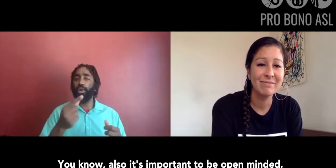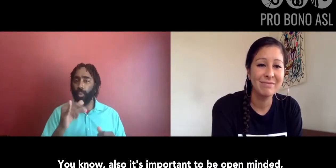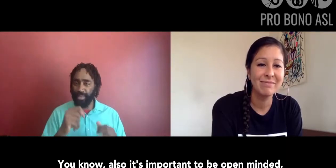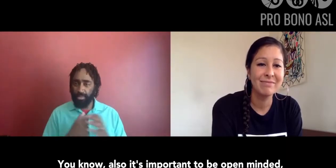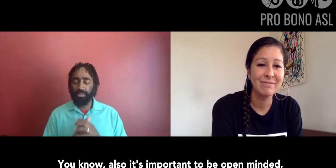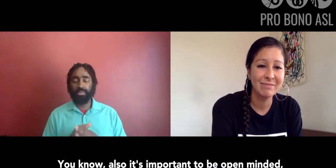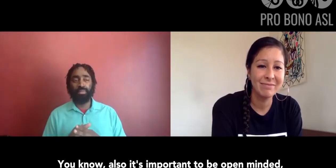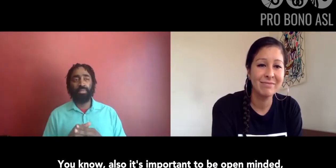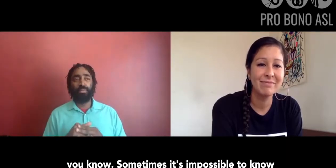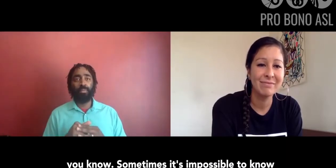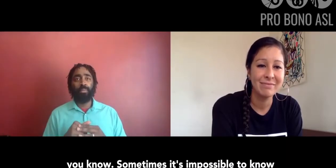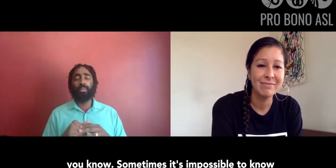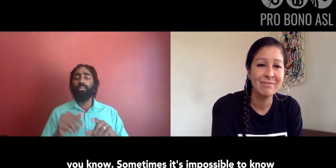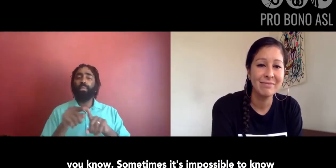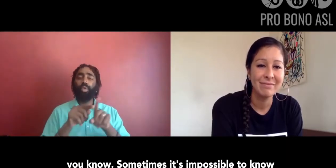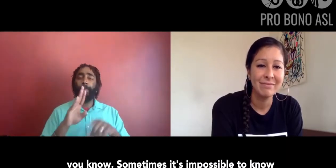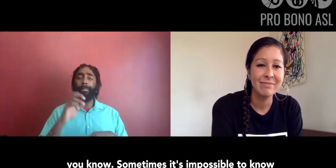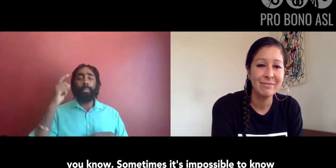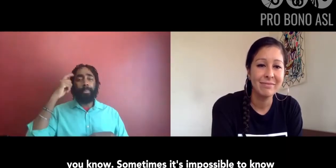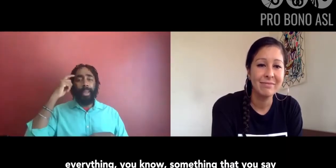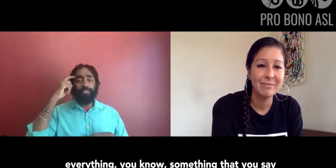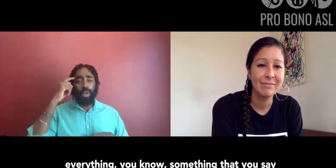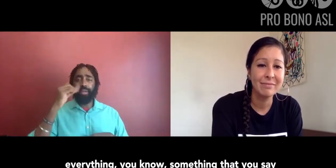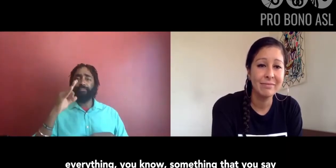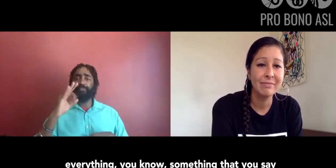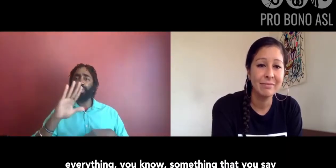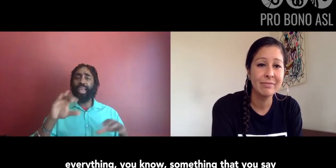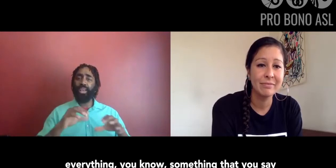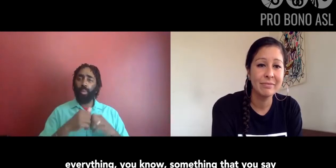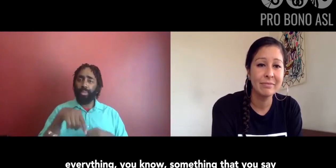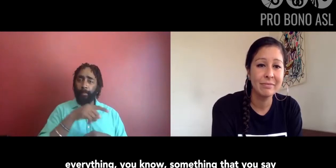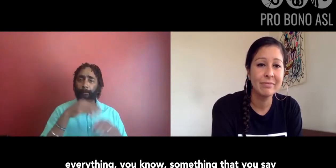Also, it's important to be open-minded. Sometimes it's impossible to know everything.